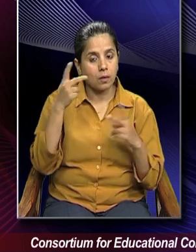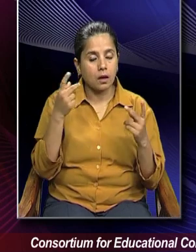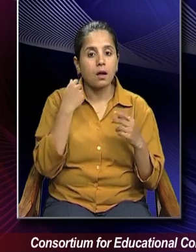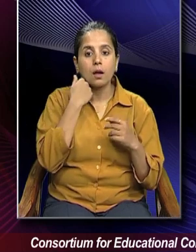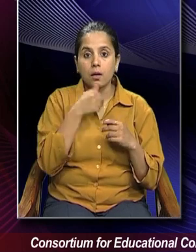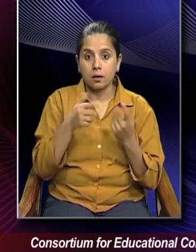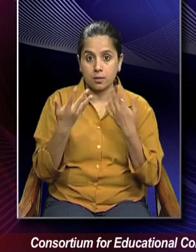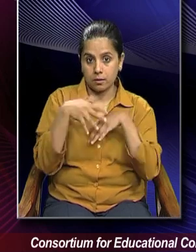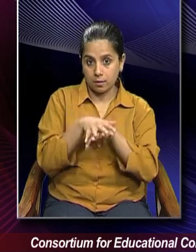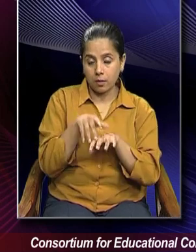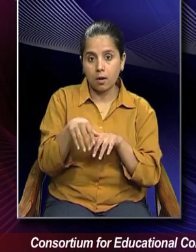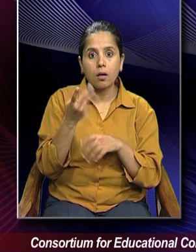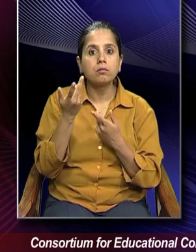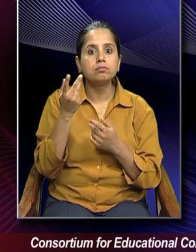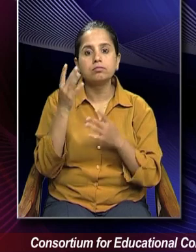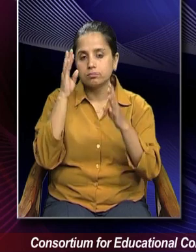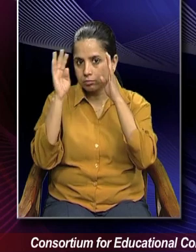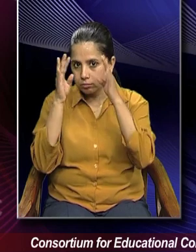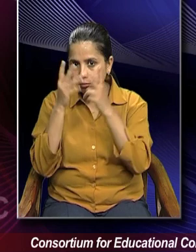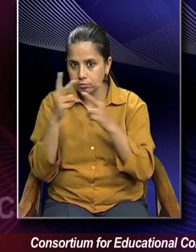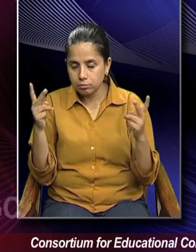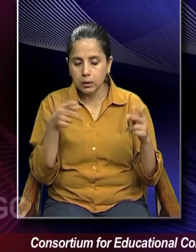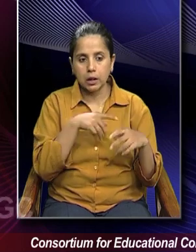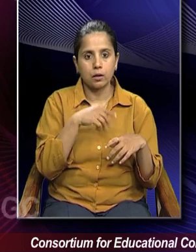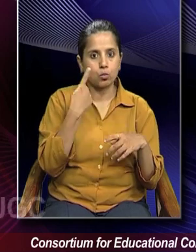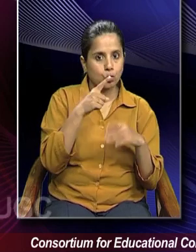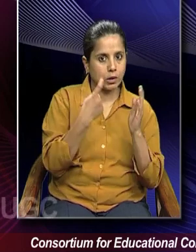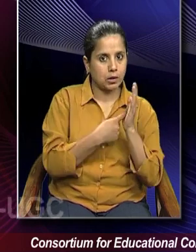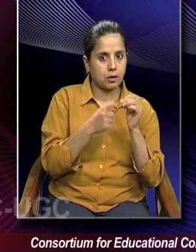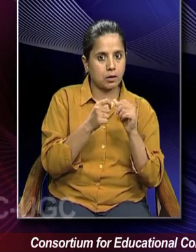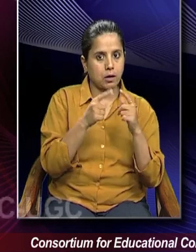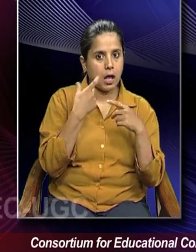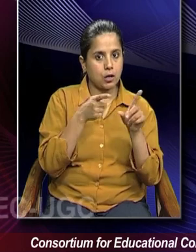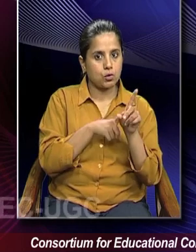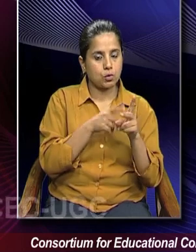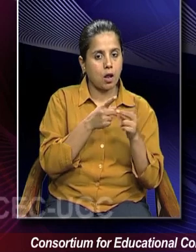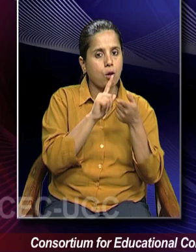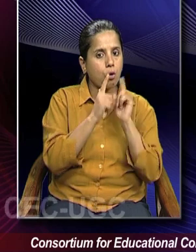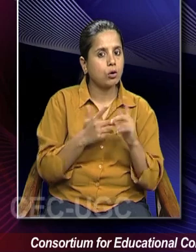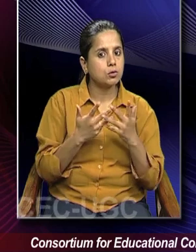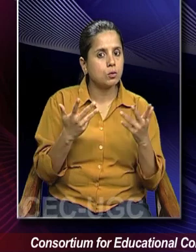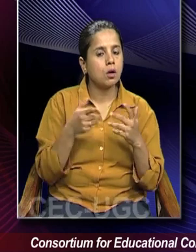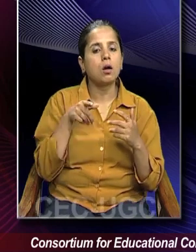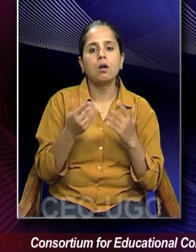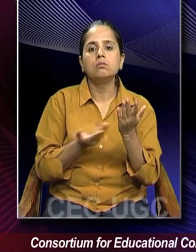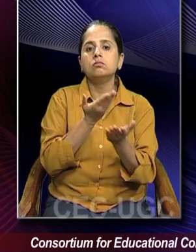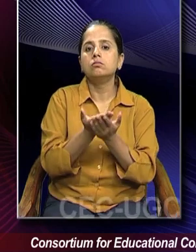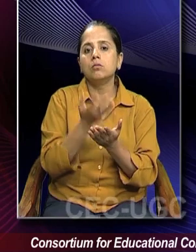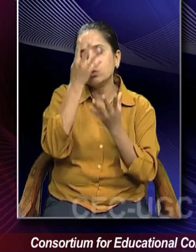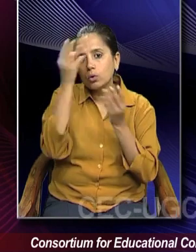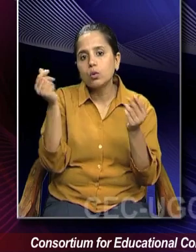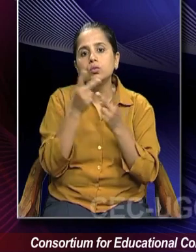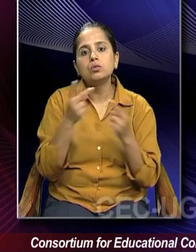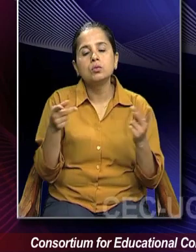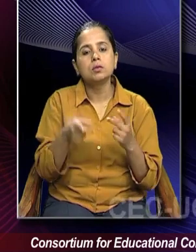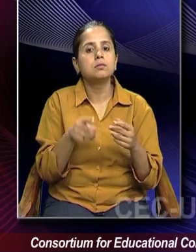of creativity and rationality, this forward engineering is basically offering us a solution which is